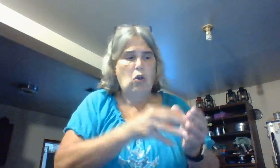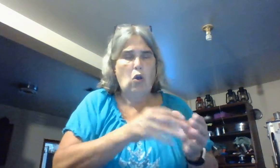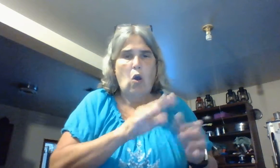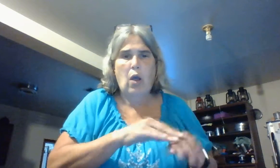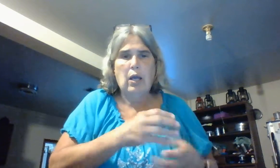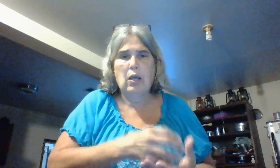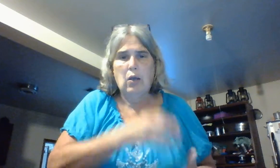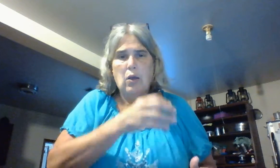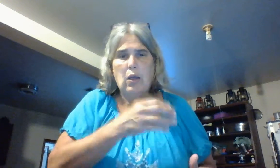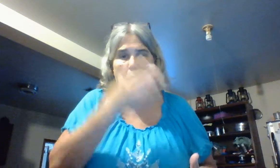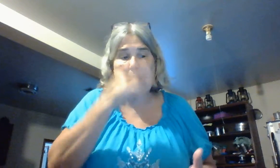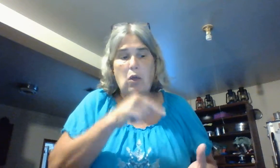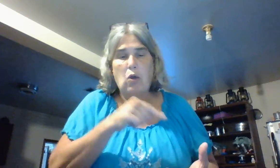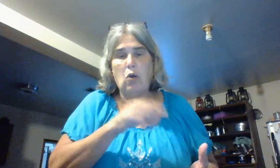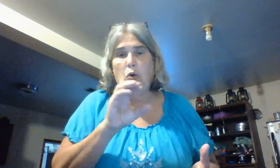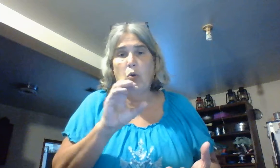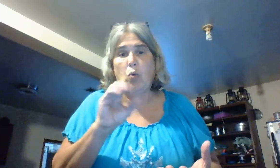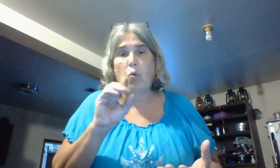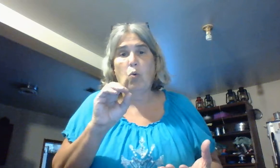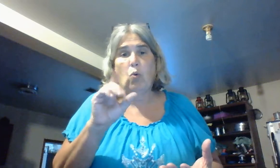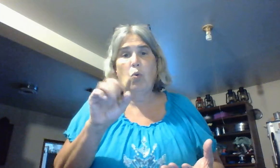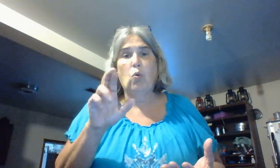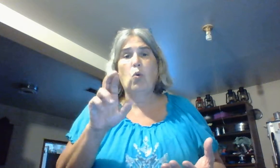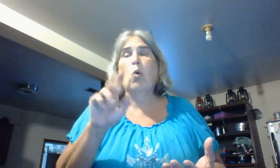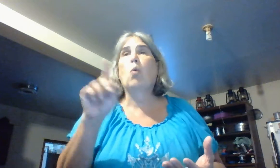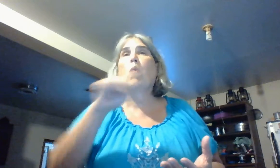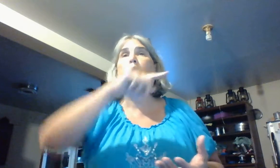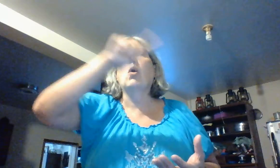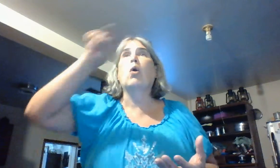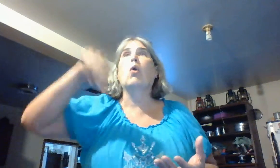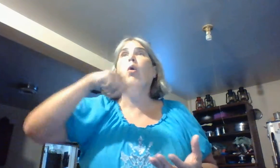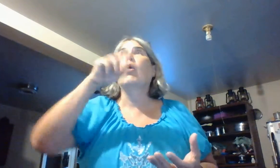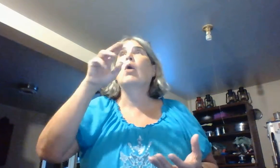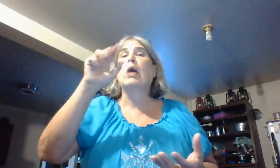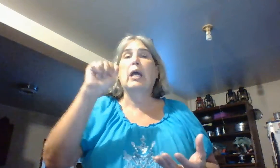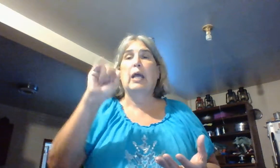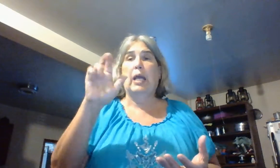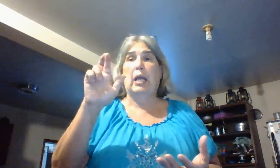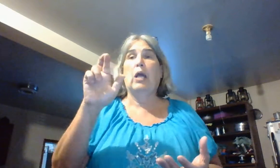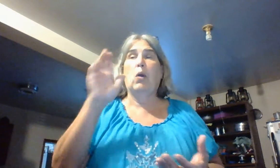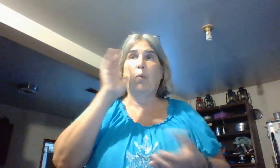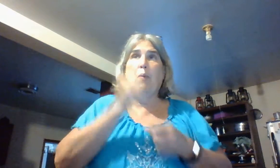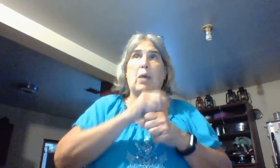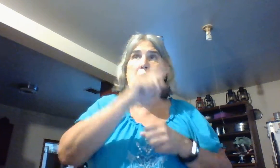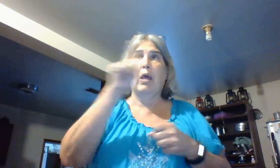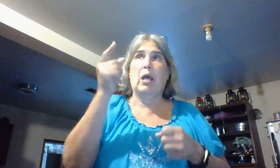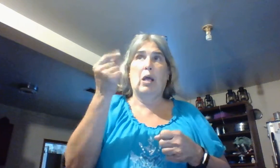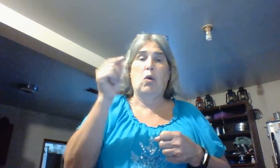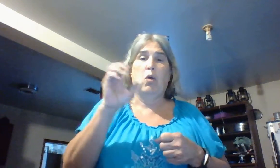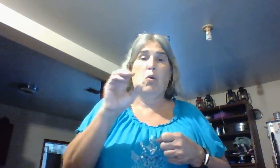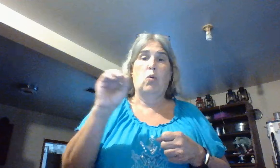Because it's cooler. And what's that do to the air around the Pepsi can? It cools it, and the water vapor in that air around the Pepsi